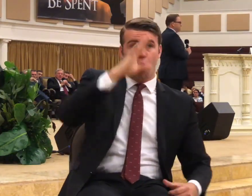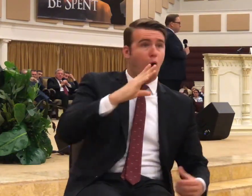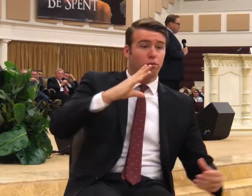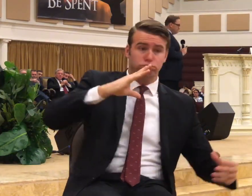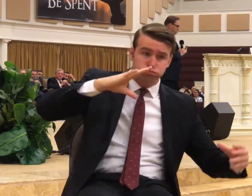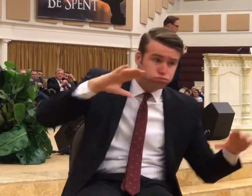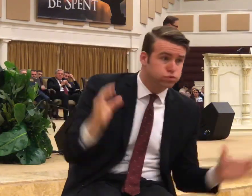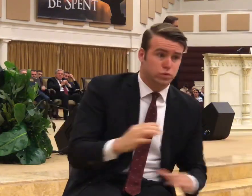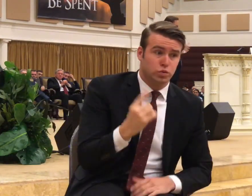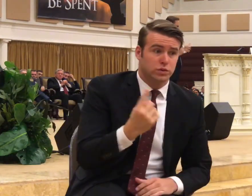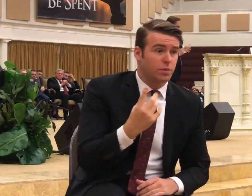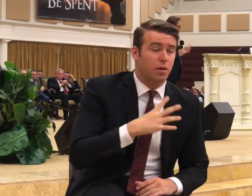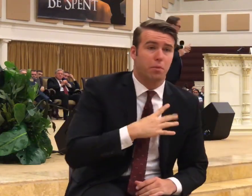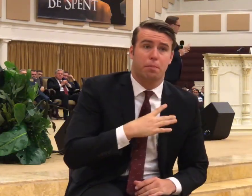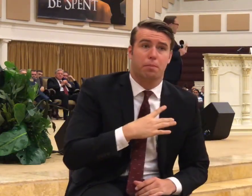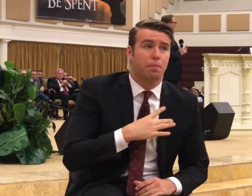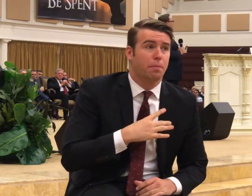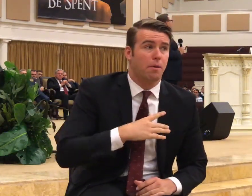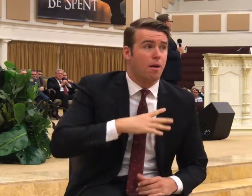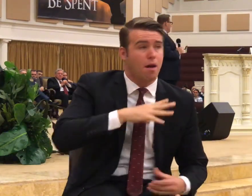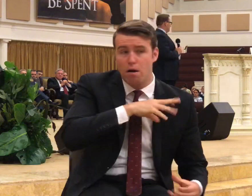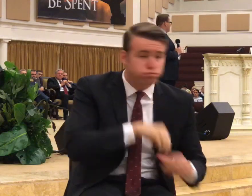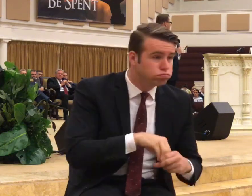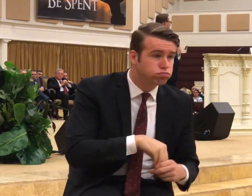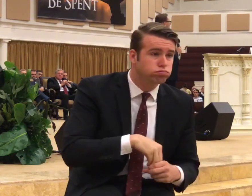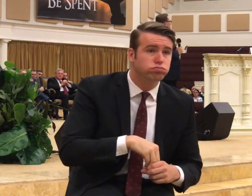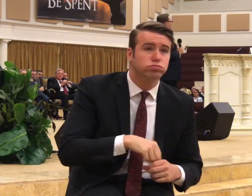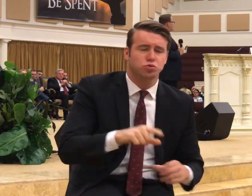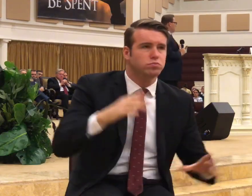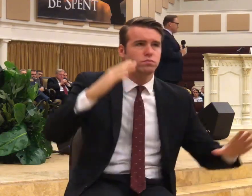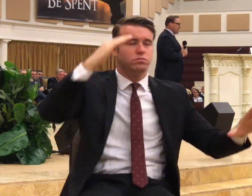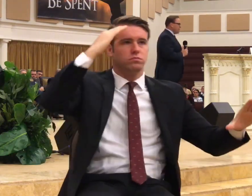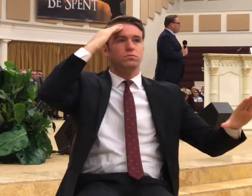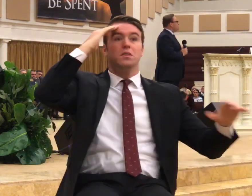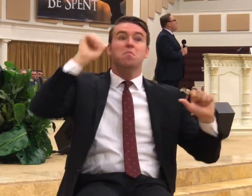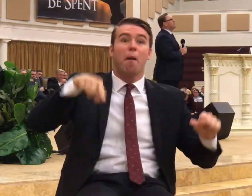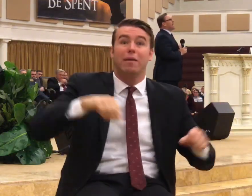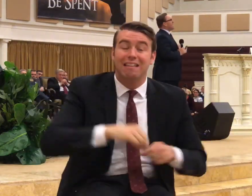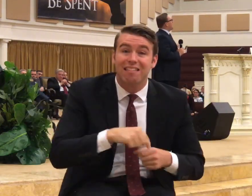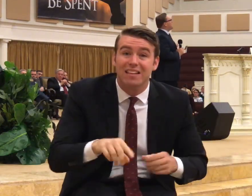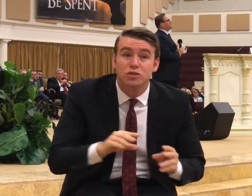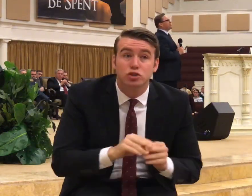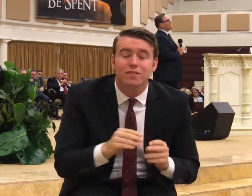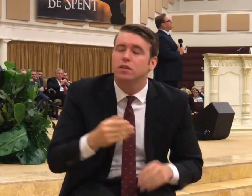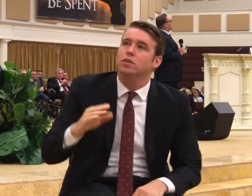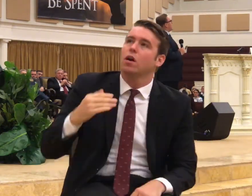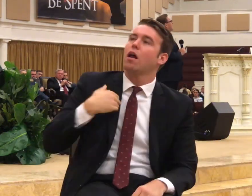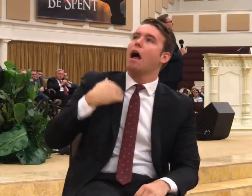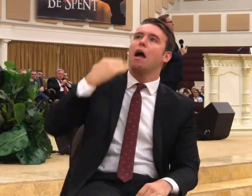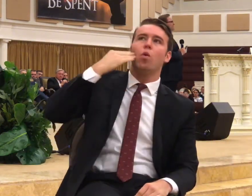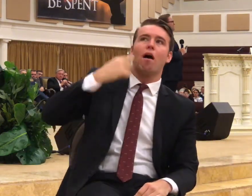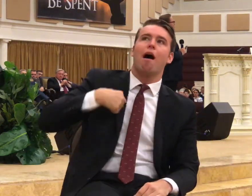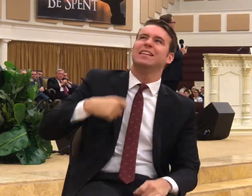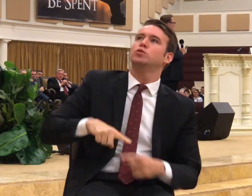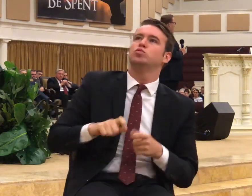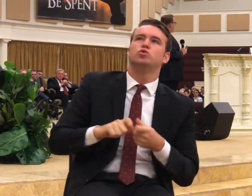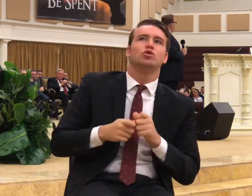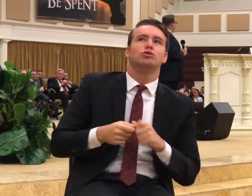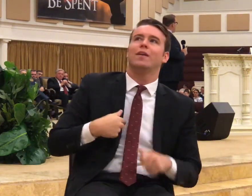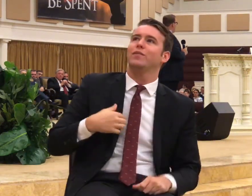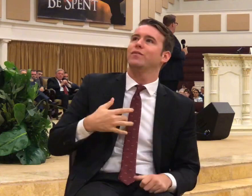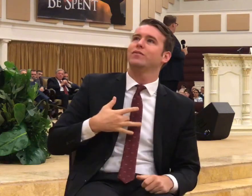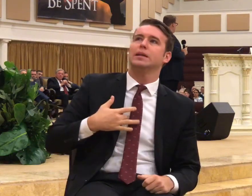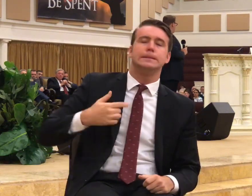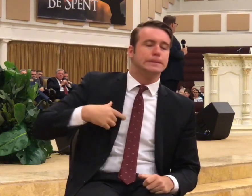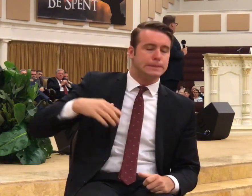interruption of which you're highly aware. It may be in the service. You know. know, God, I need a change tonight, and I feel you, and that